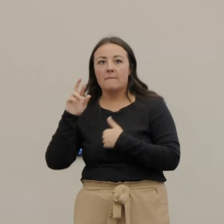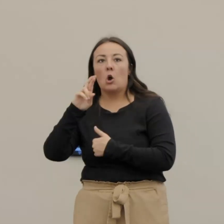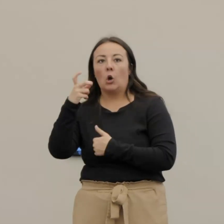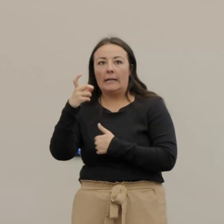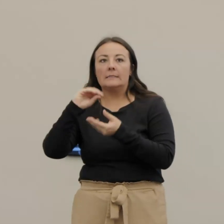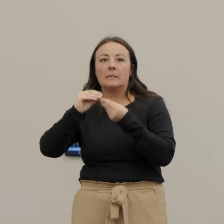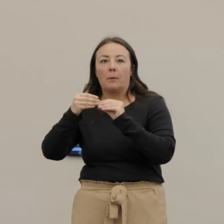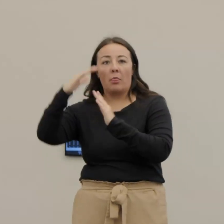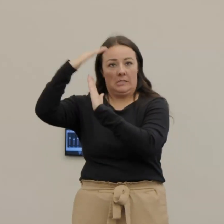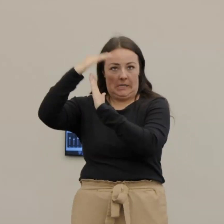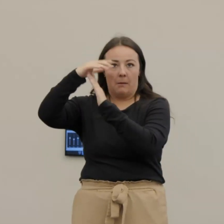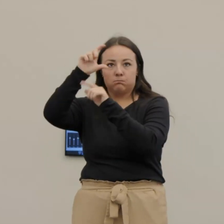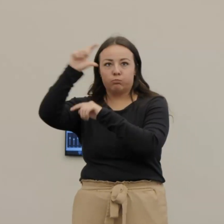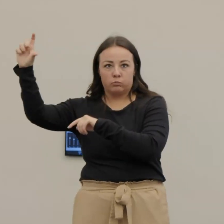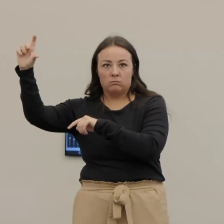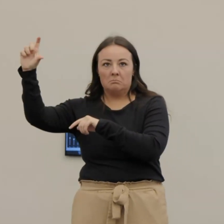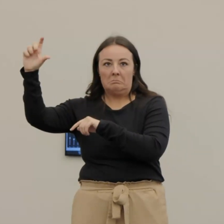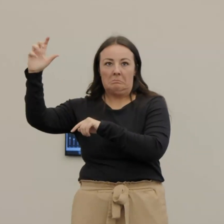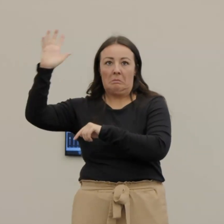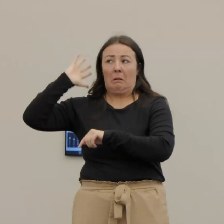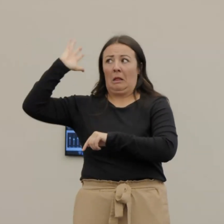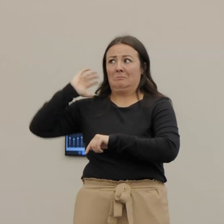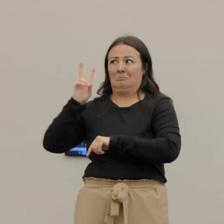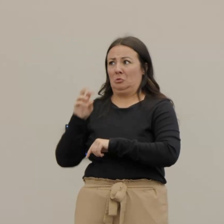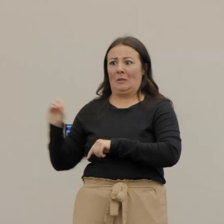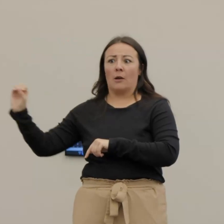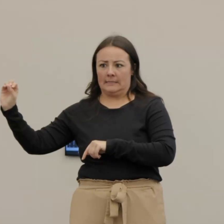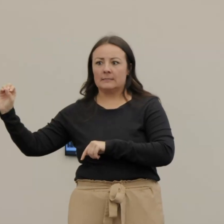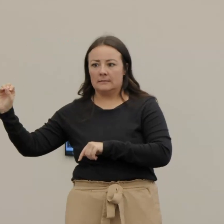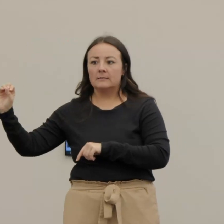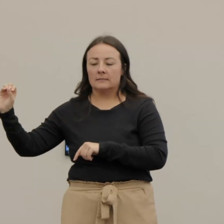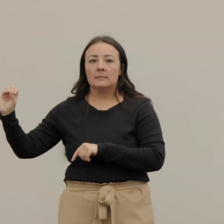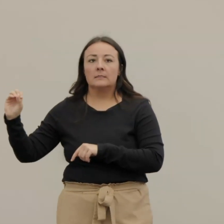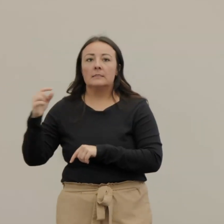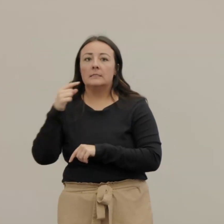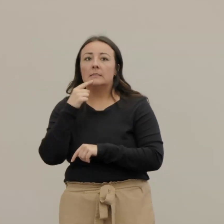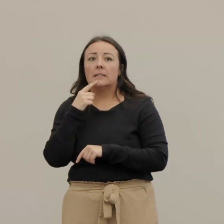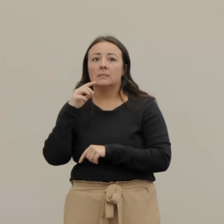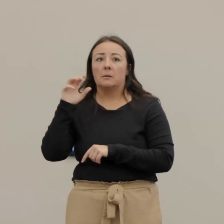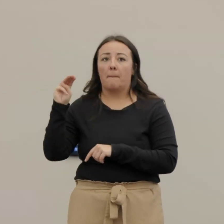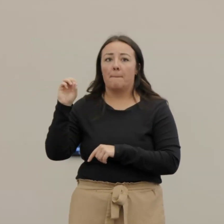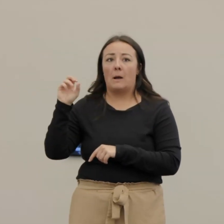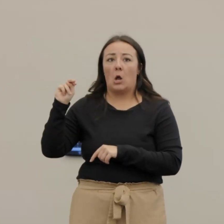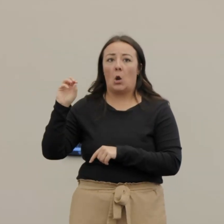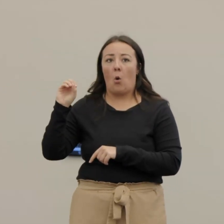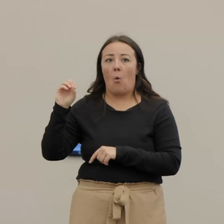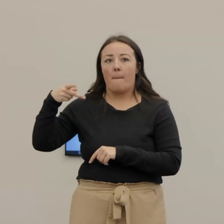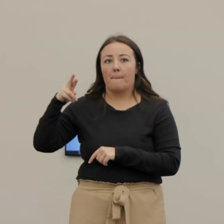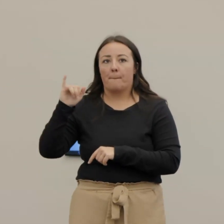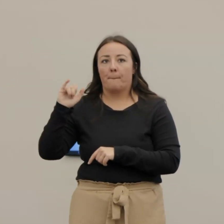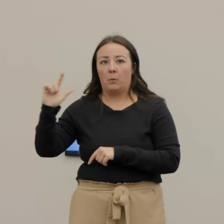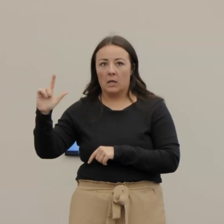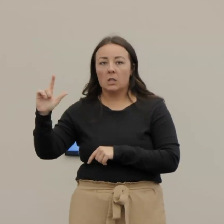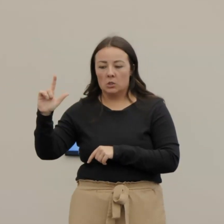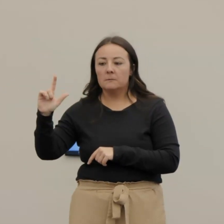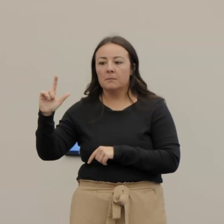top. It looks like it's from the 2000s, y'all. And it says Monopril, which is in all uppercase.